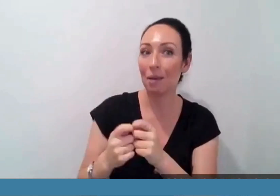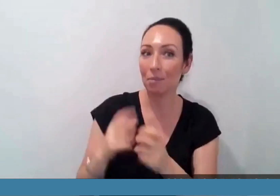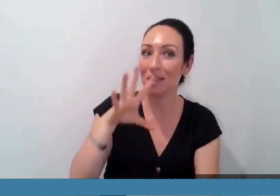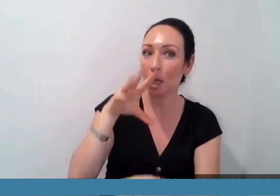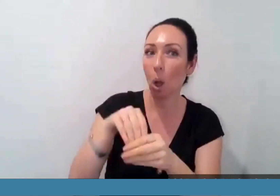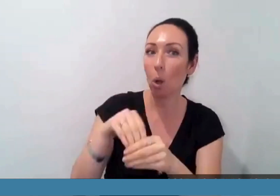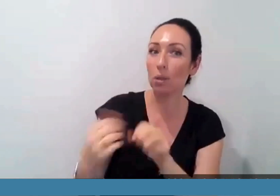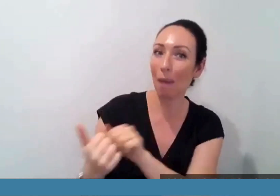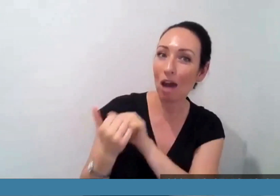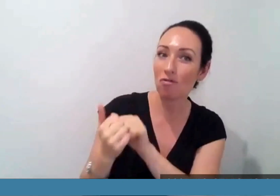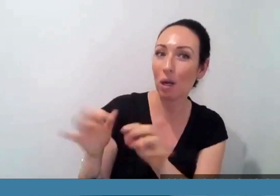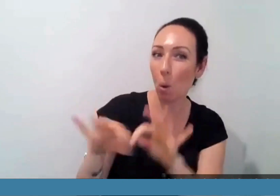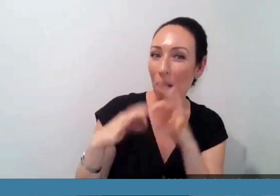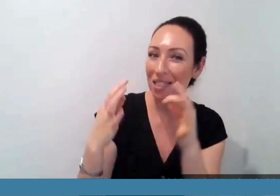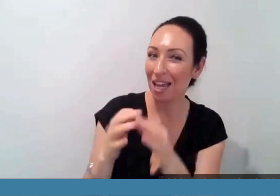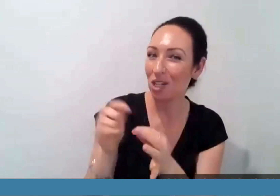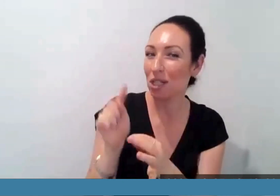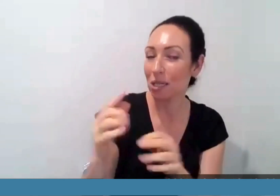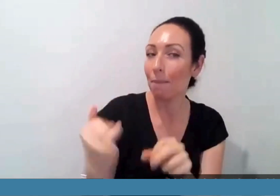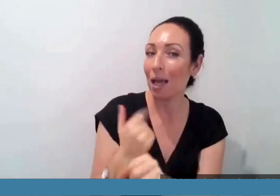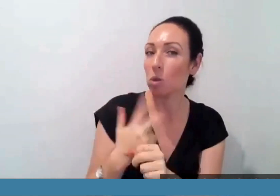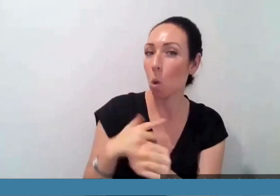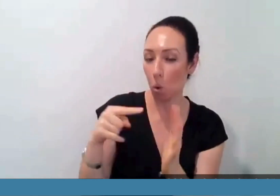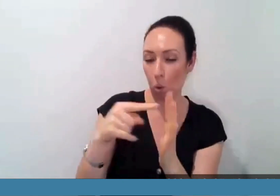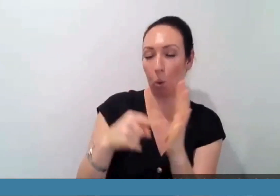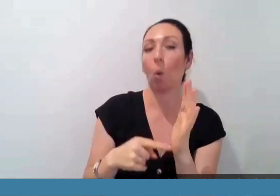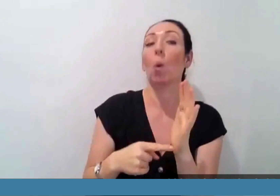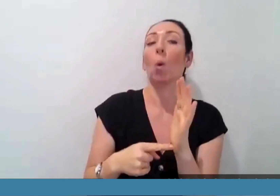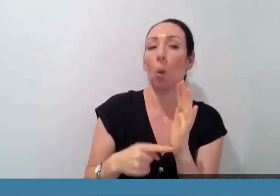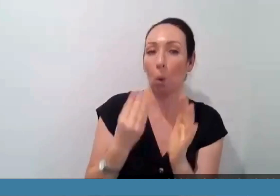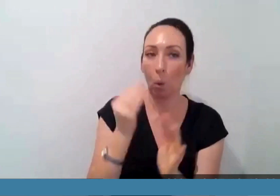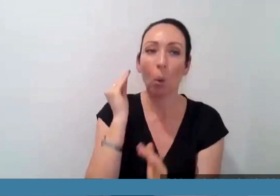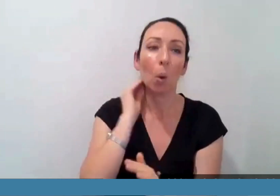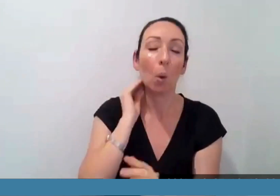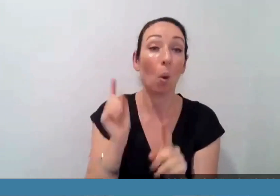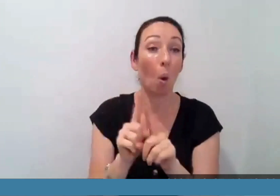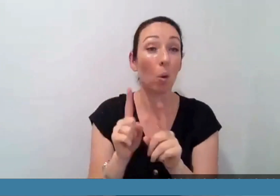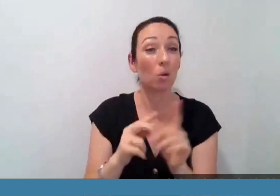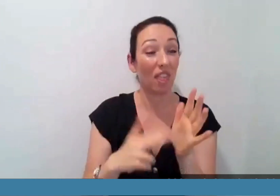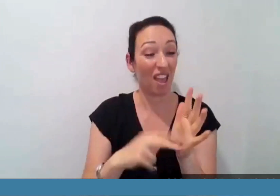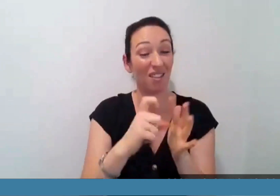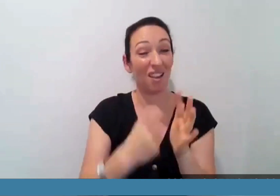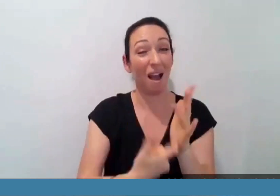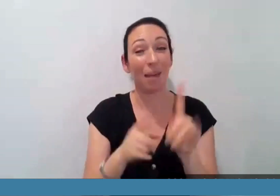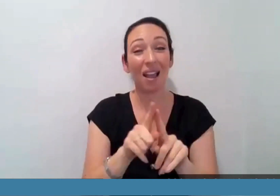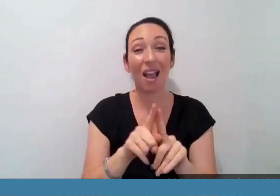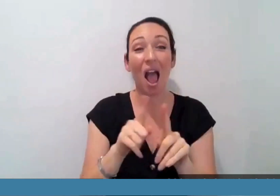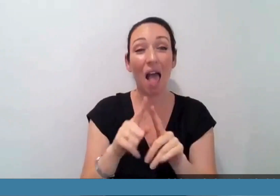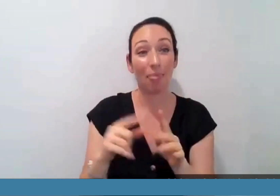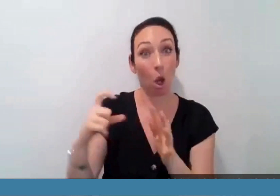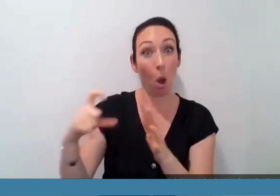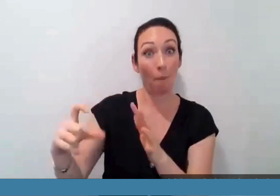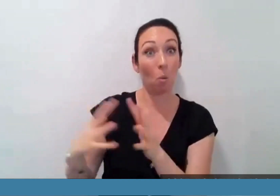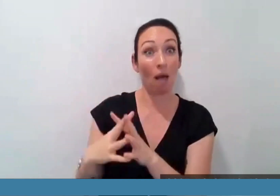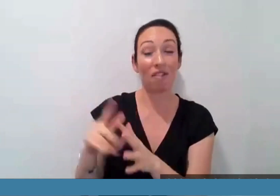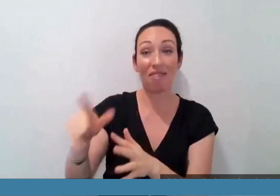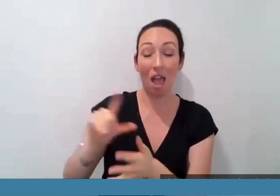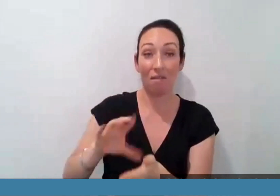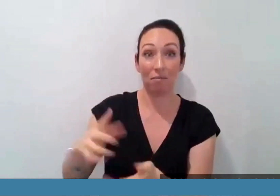organisations. Things like the NDRP and the Commonwealth being granted publishing rights. And also there is an expectation that the